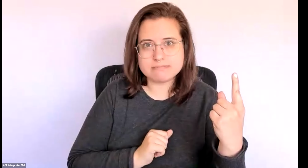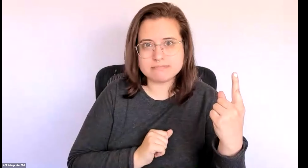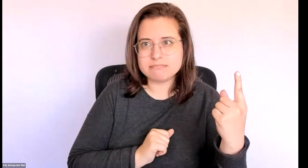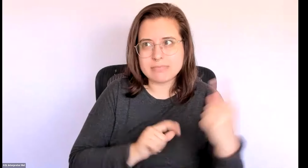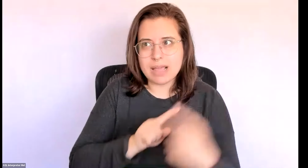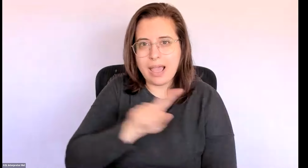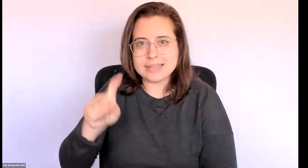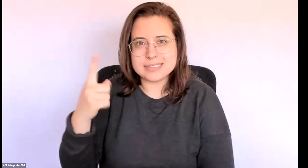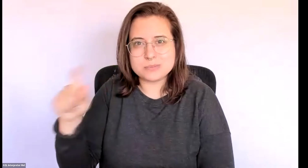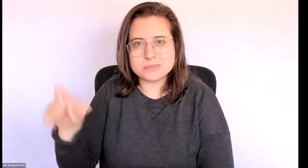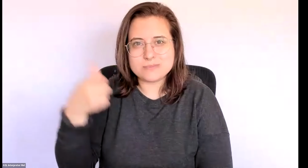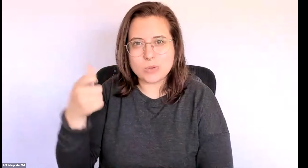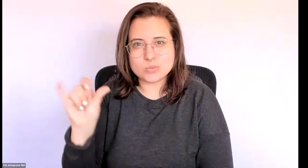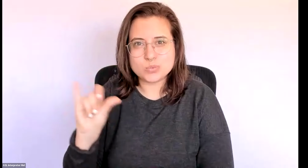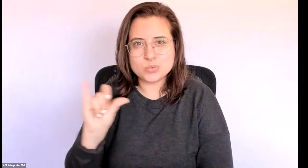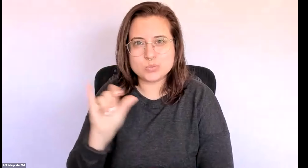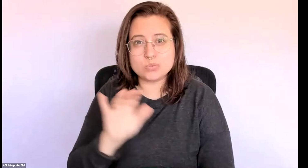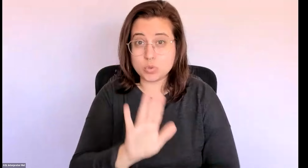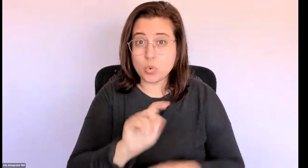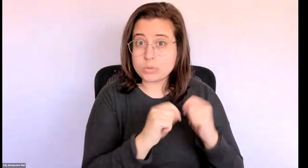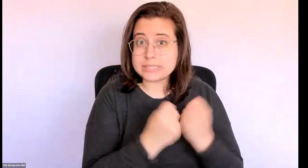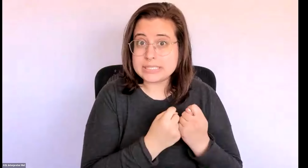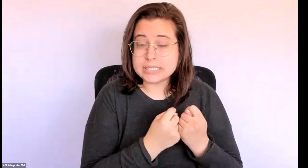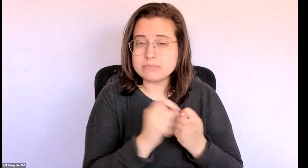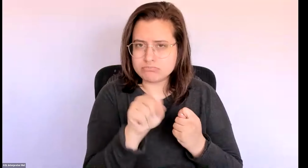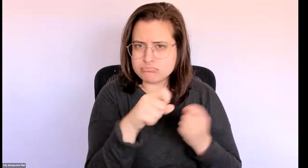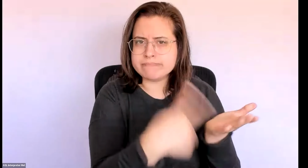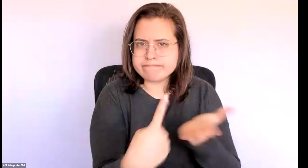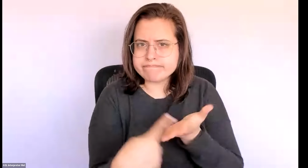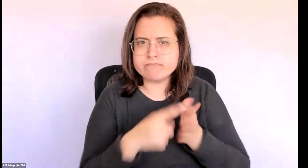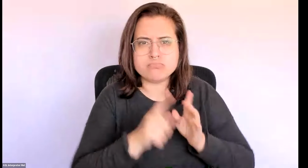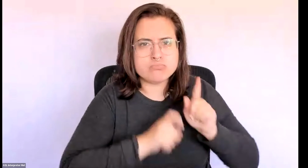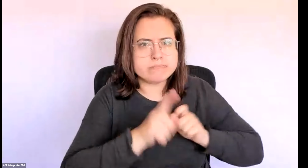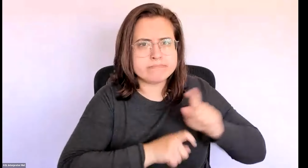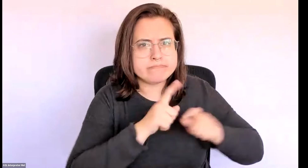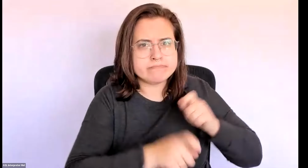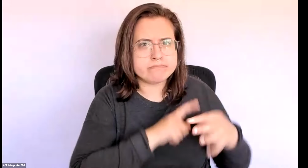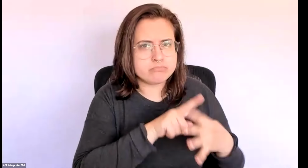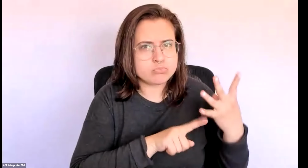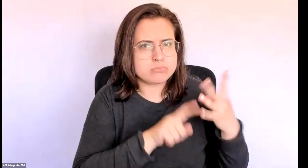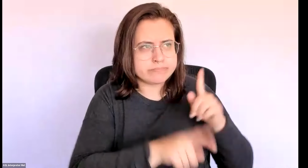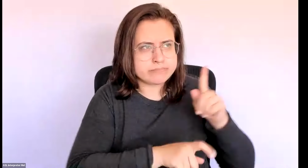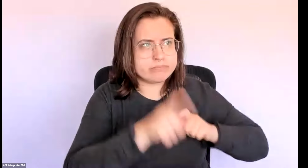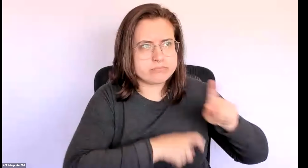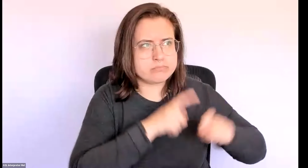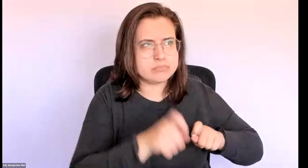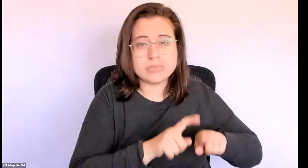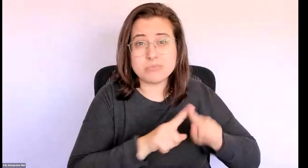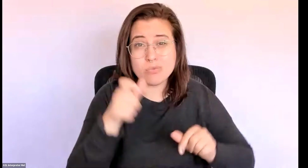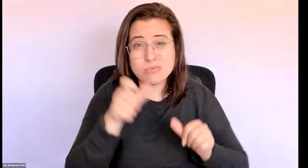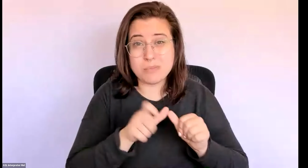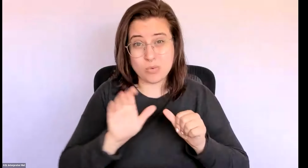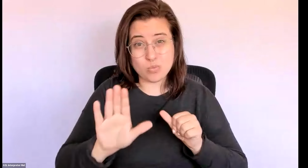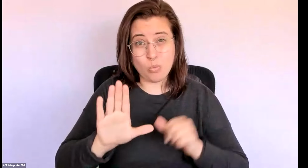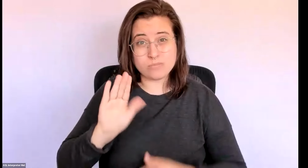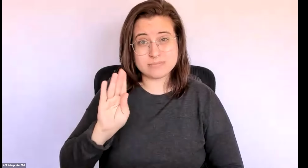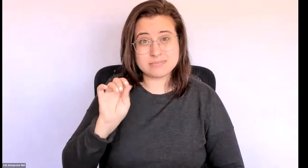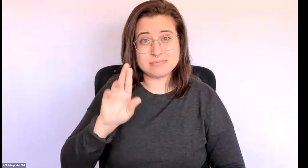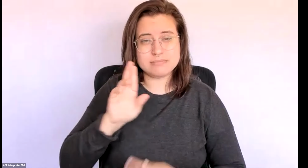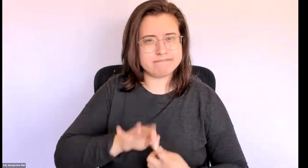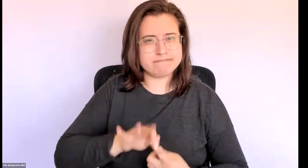questions. But please remember that your cancer is unique to